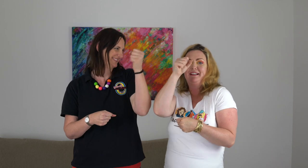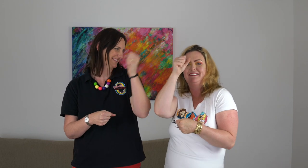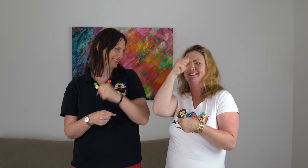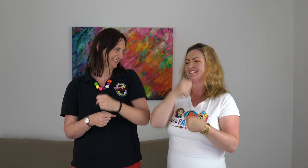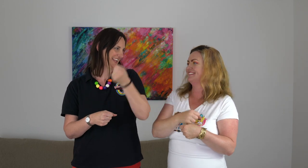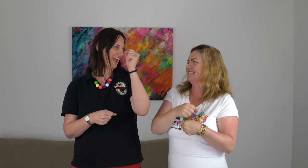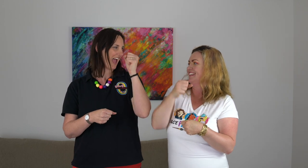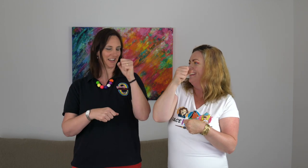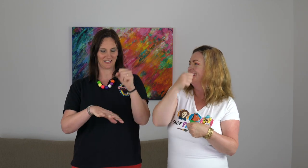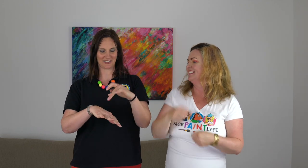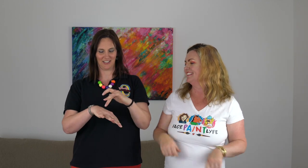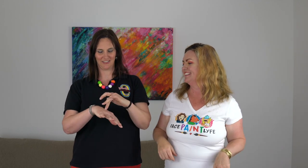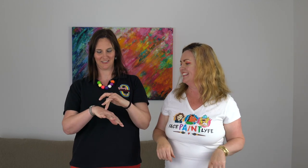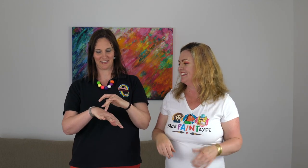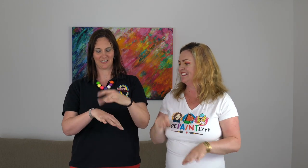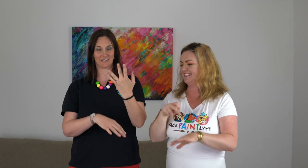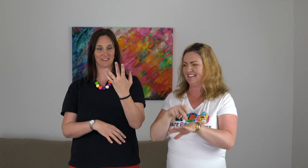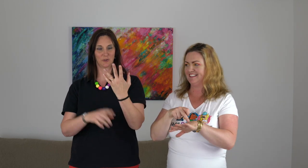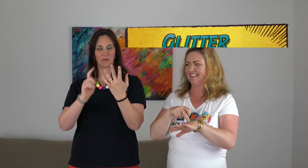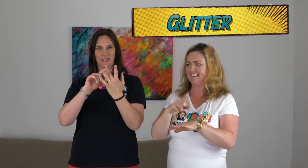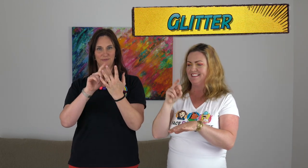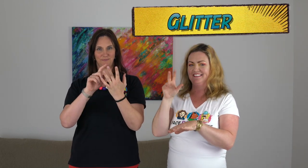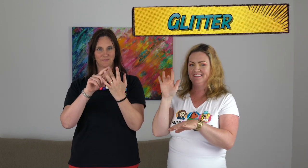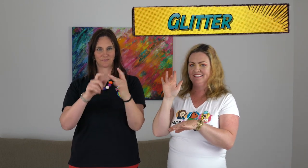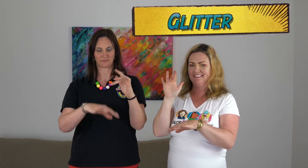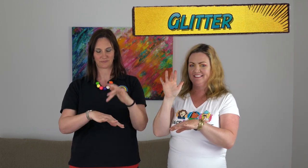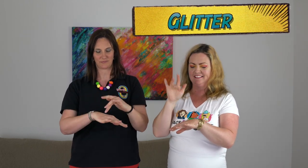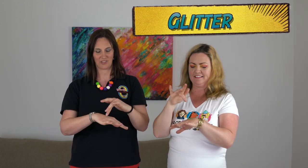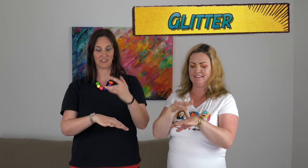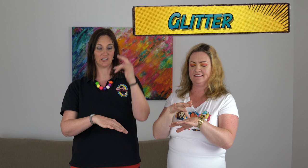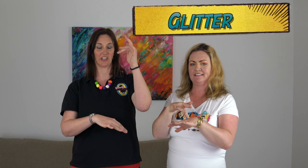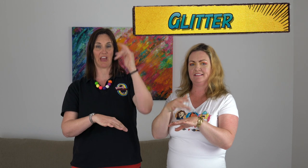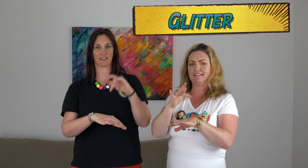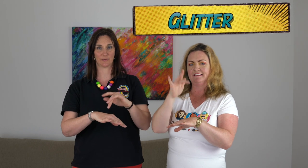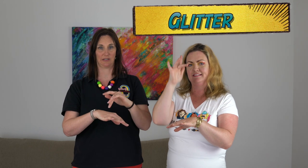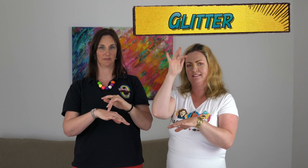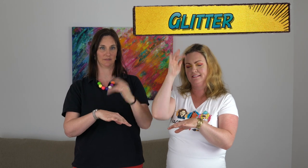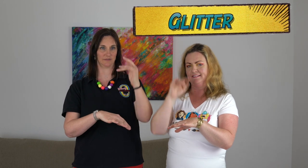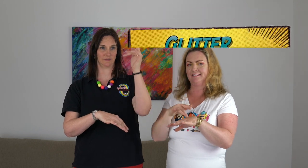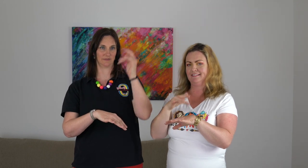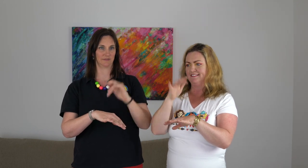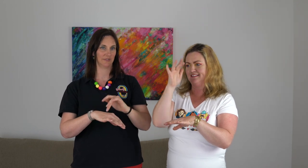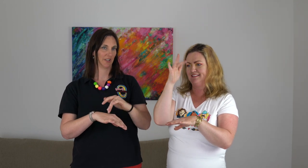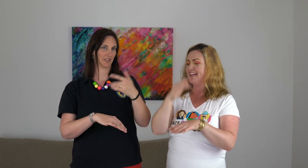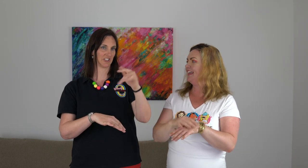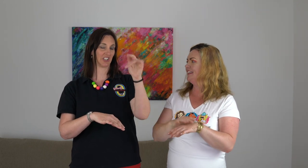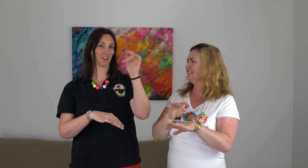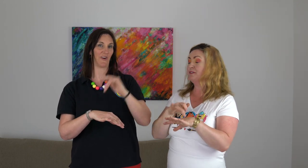Sparkle it. And glitter is the tall man, and you glitter that as well. Yay! Just glitterfied.